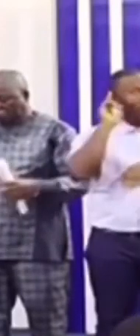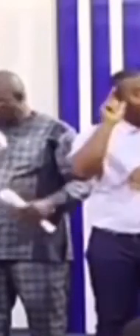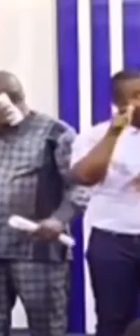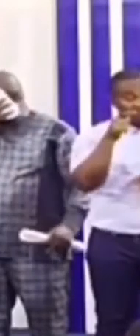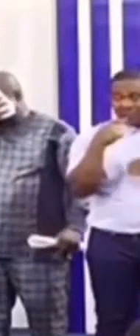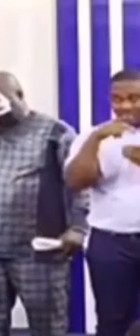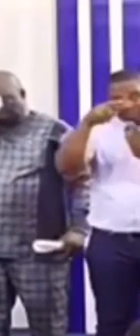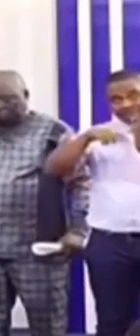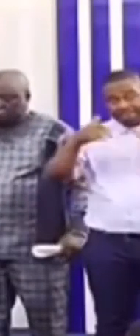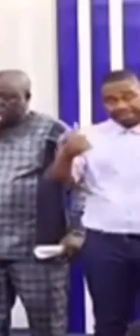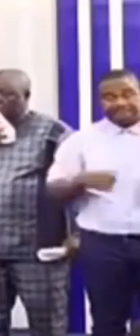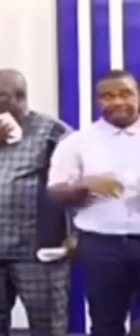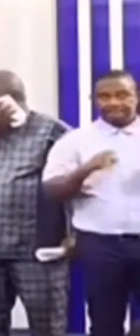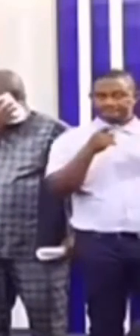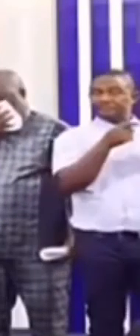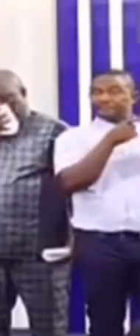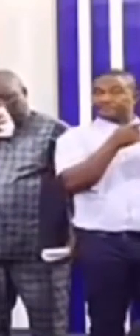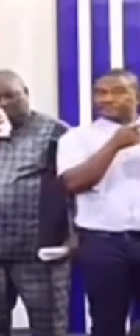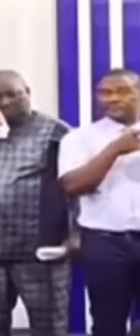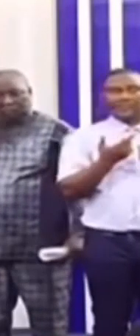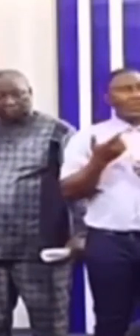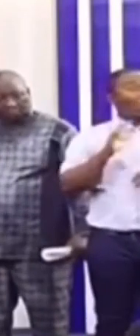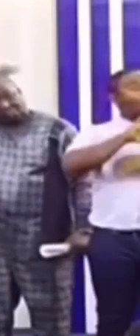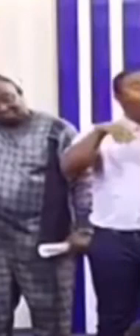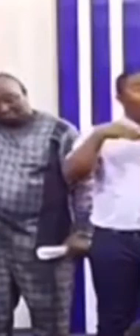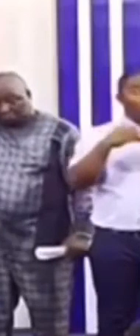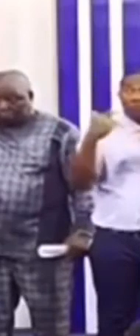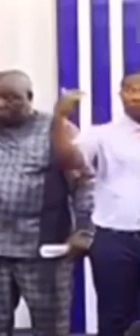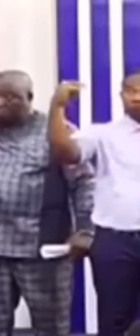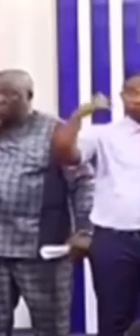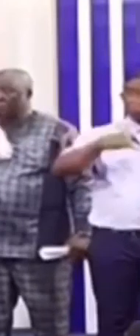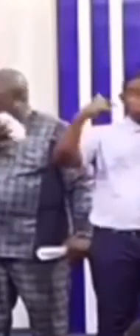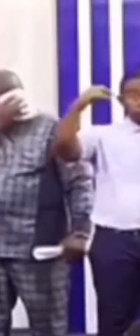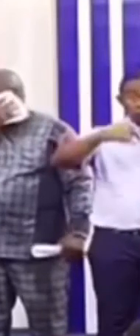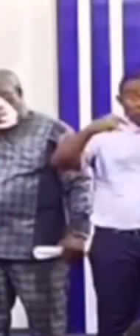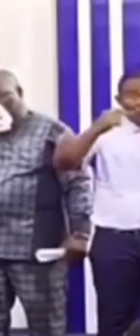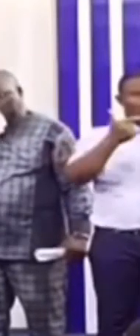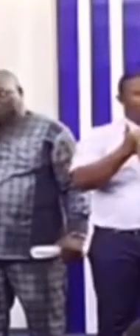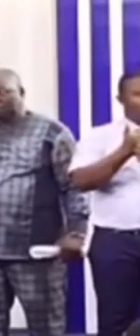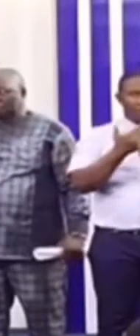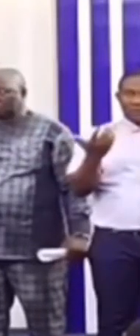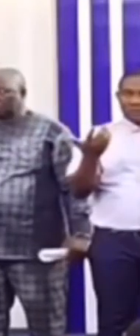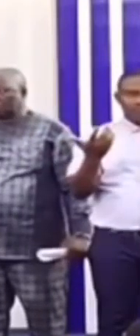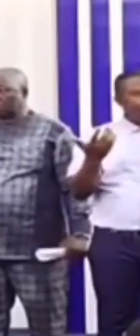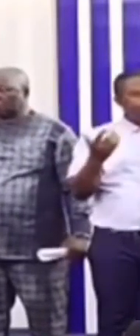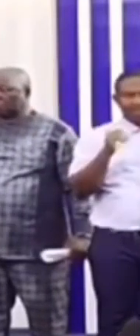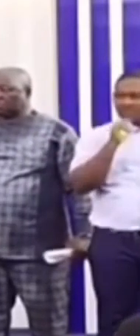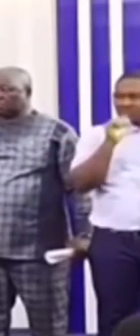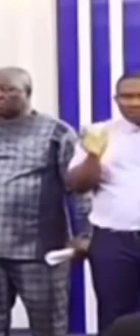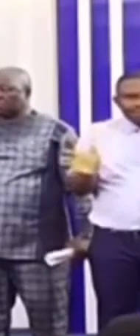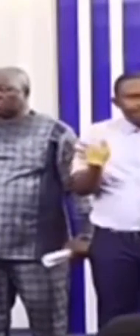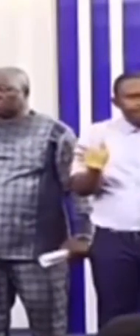out to you. First is that all travel to Ghana is at this stage strongly discouraged